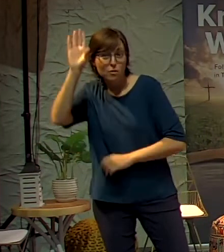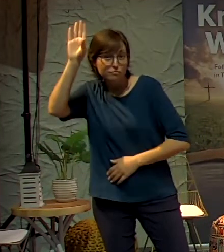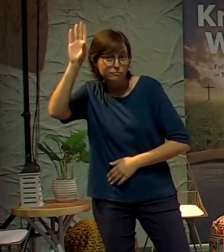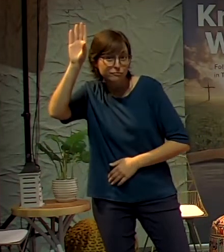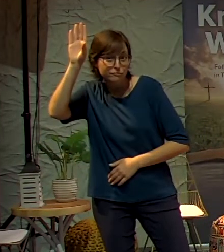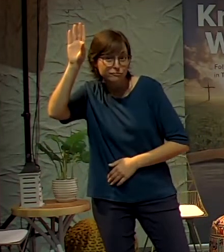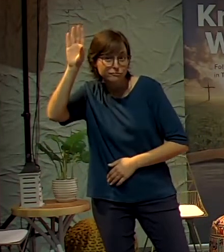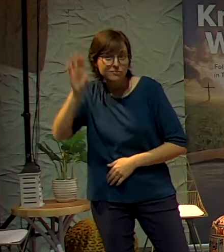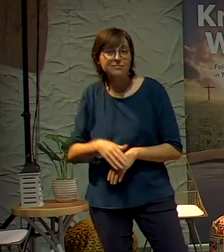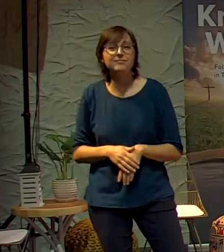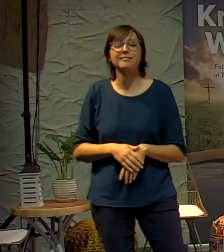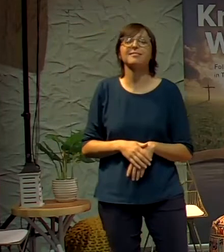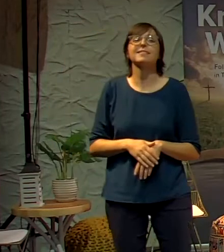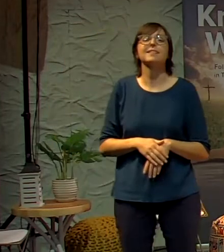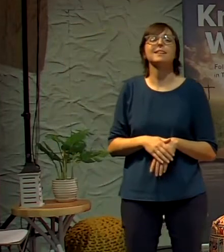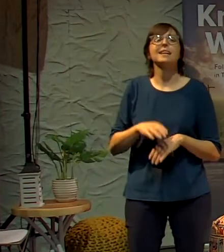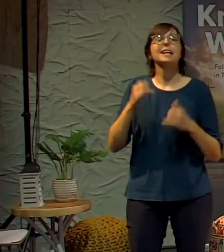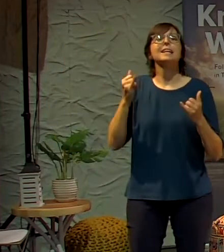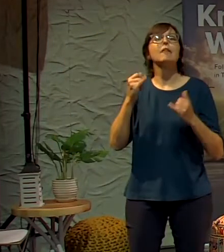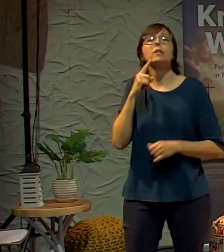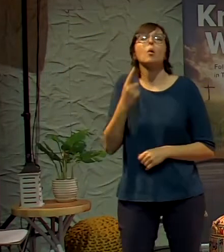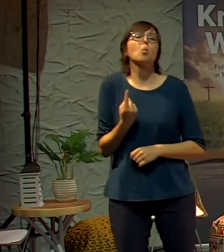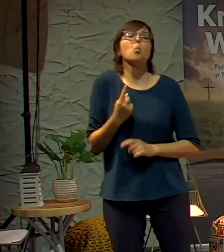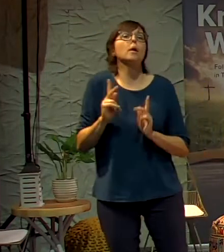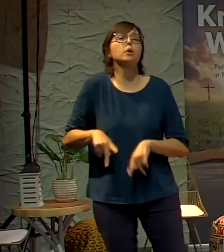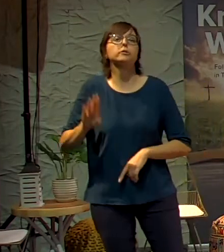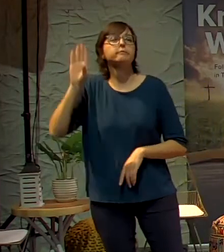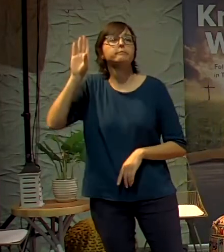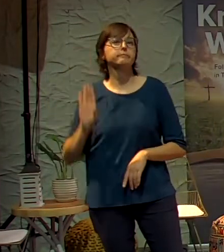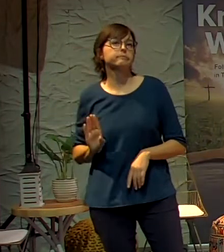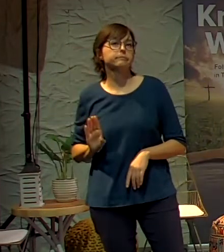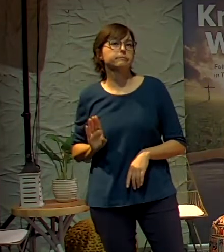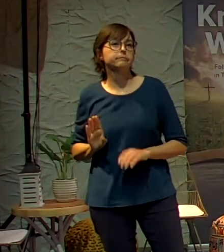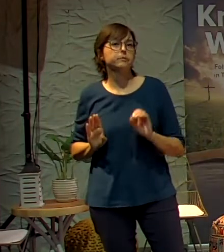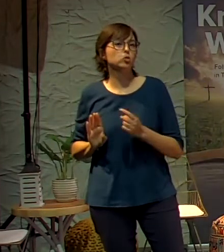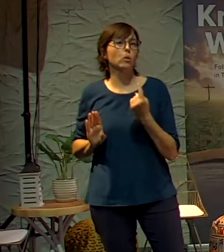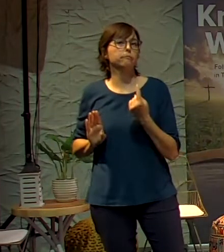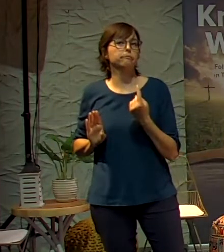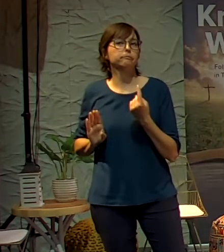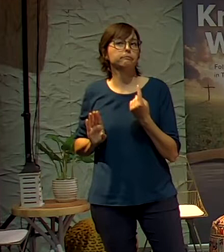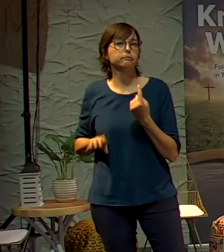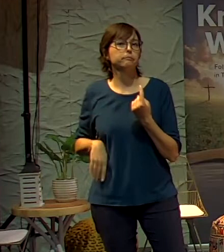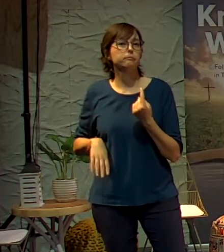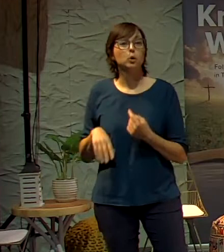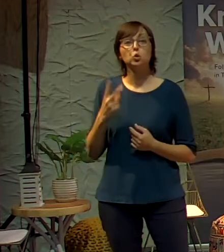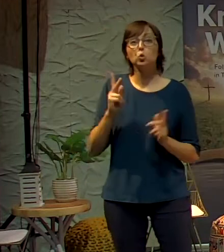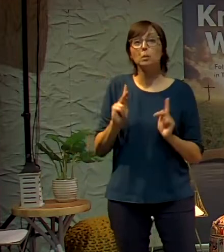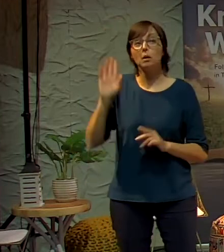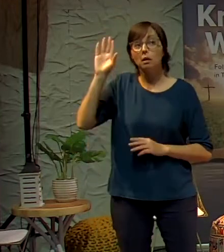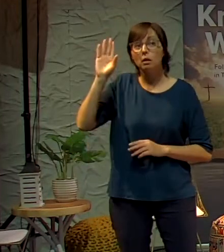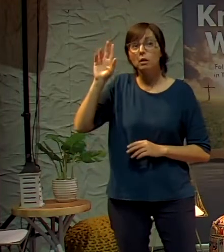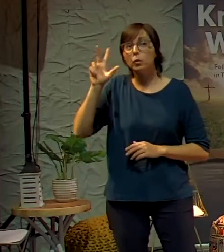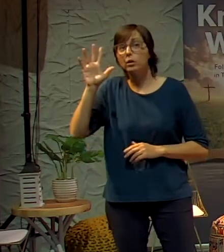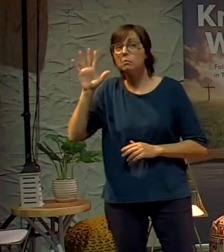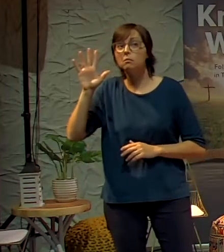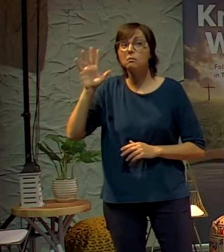Okay, like lower your hand if it's like just one person that invested in you, nobody else. How about two? How about three? How about five?